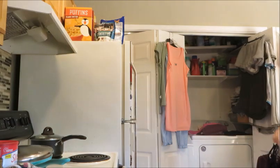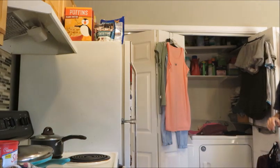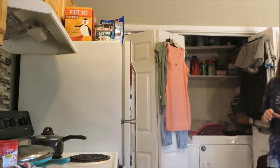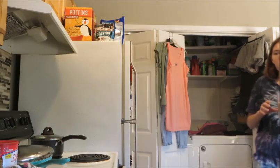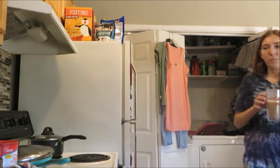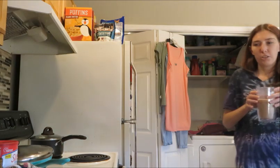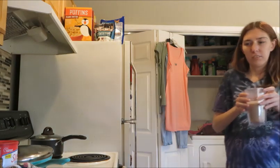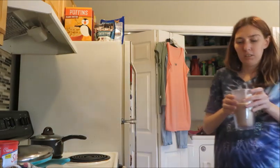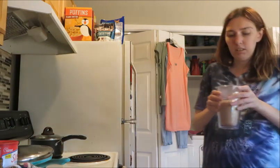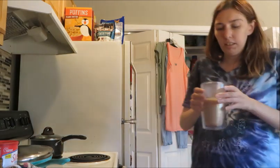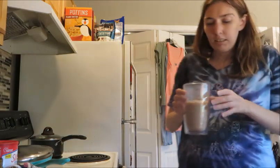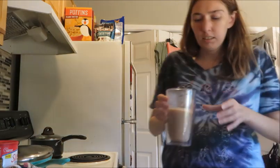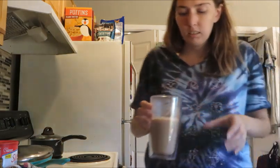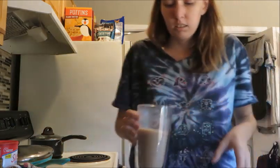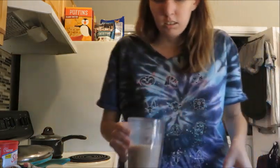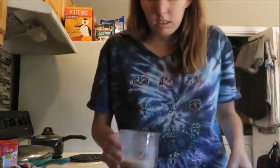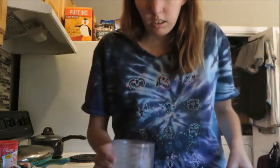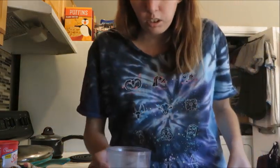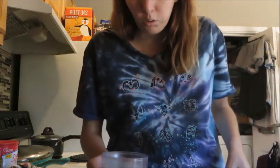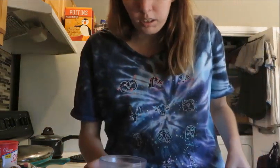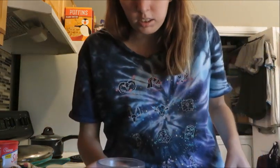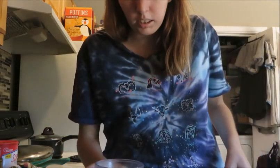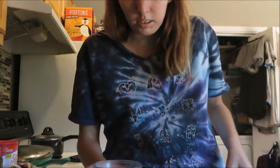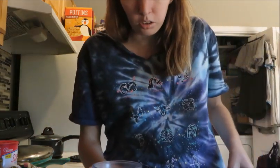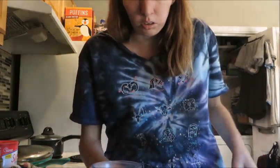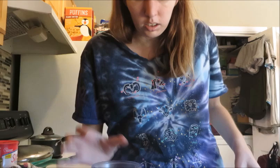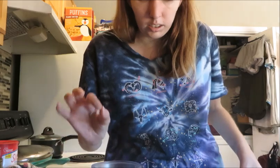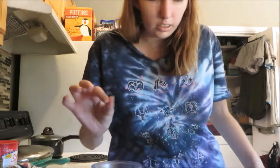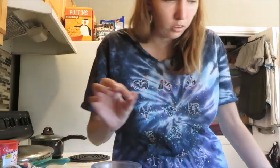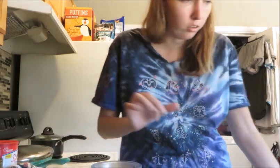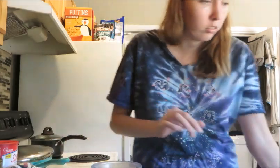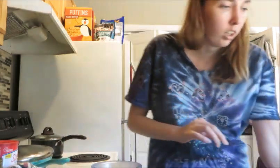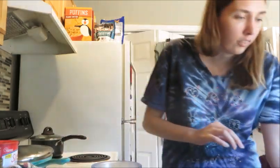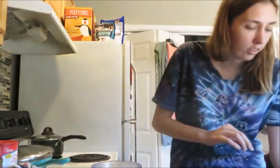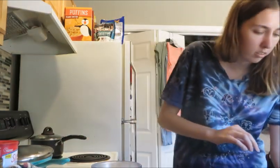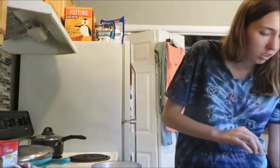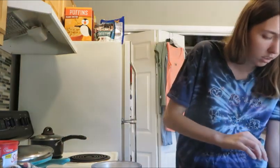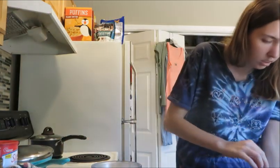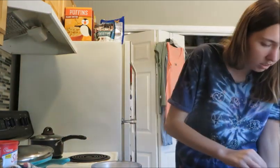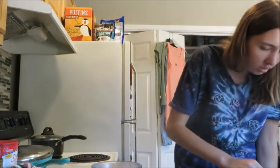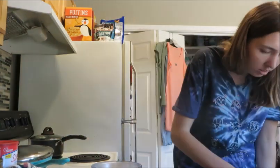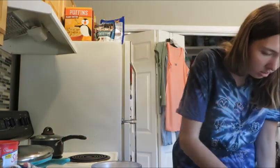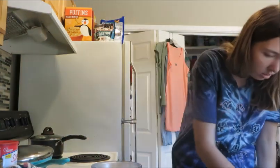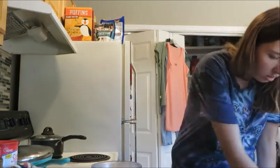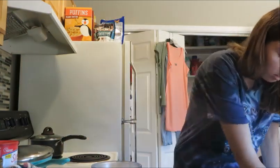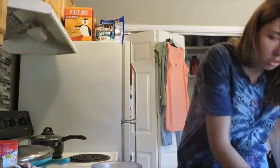That might be better if there's light. I always get little icky little coffee grounds in here.